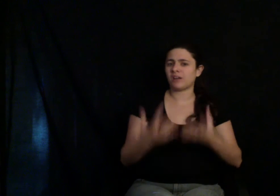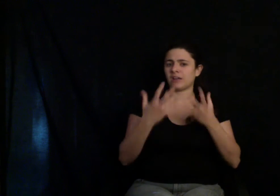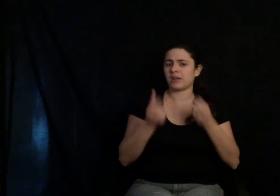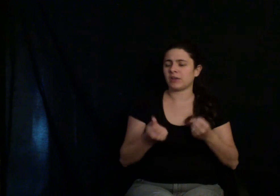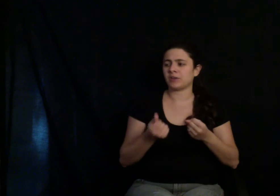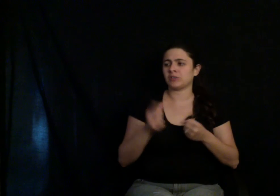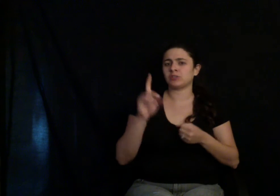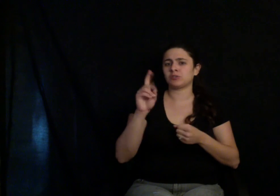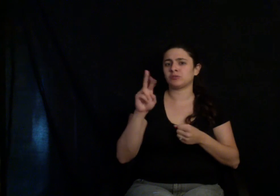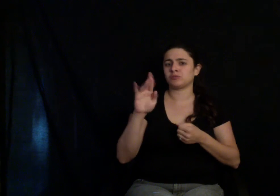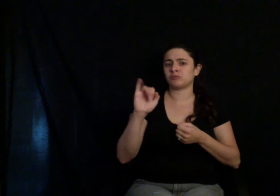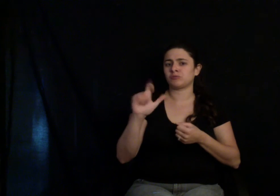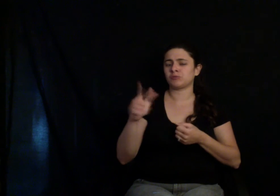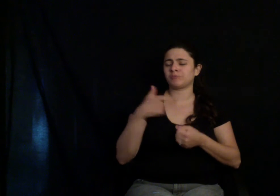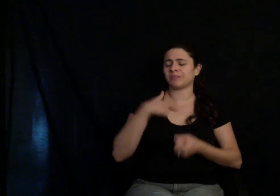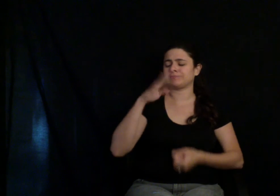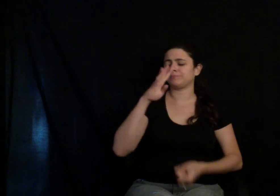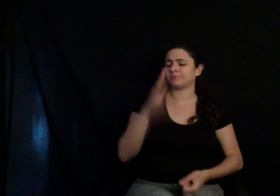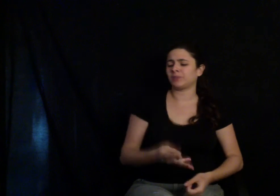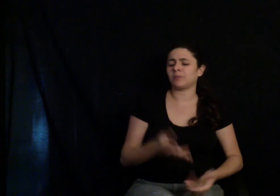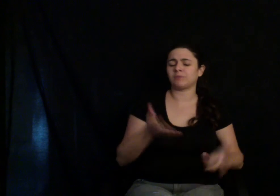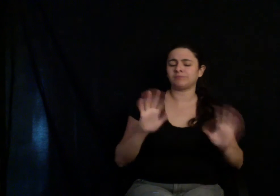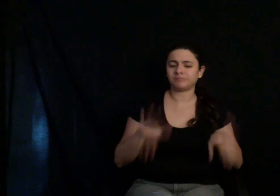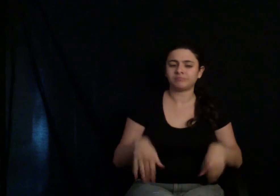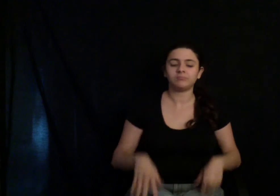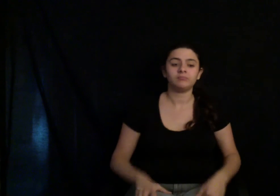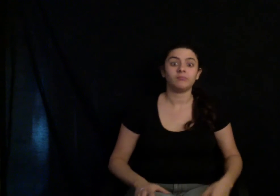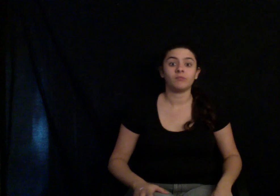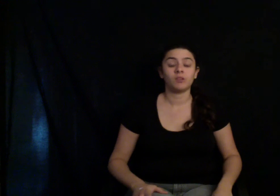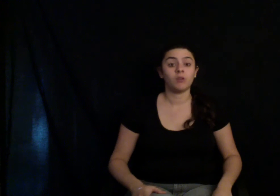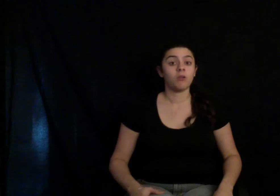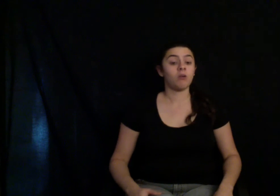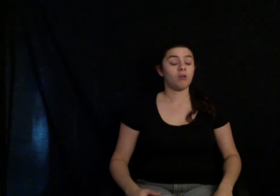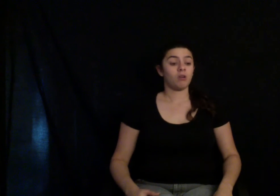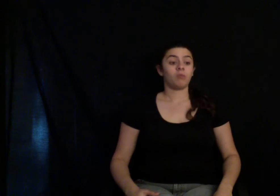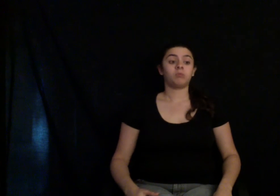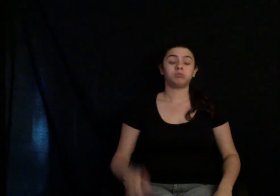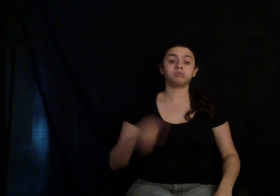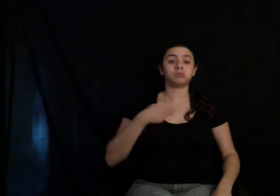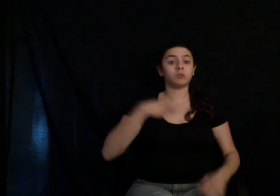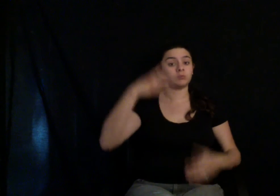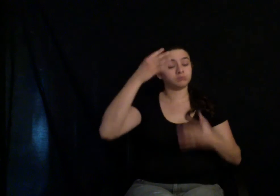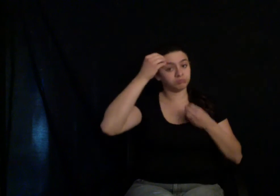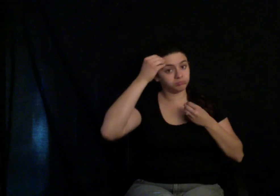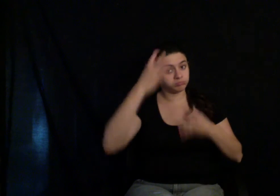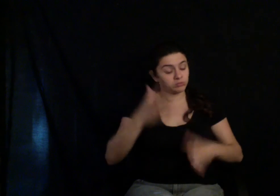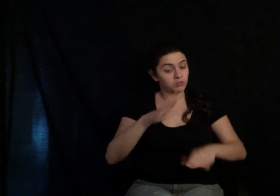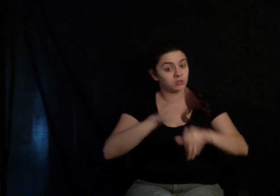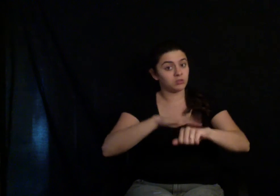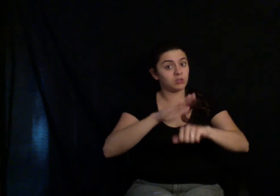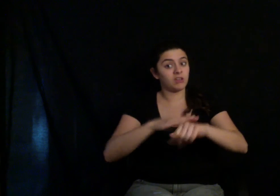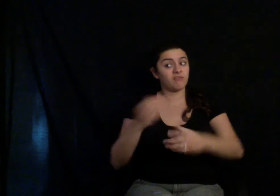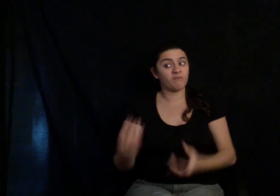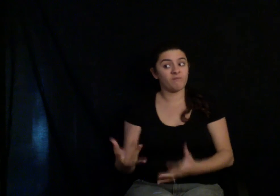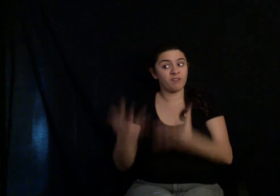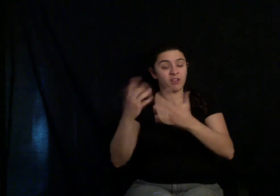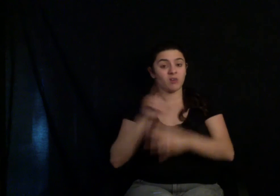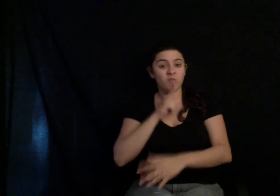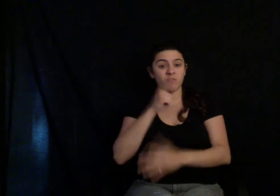just, if there's a fire, you get out. But I just want to say that whenever you actually are in a fire, first off, you have the adrenaline. Also, you have those carbon